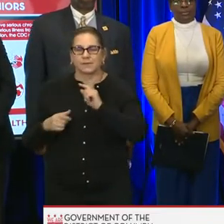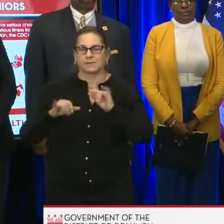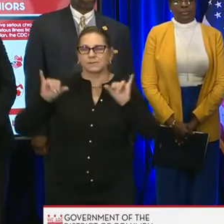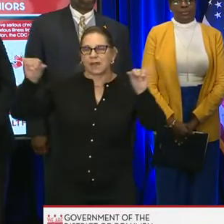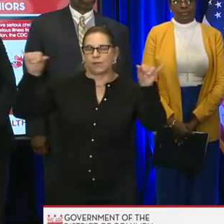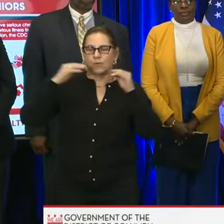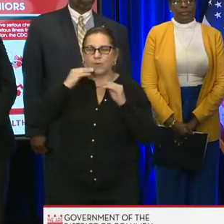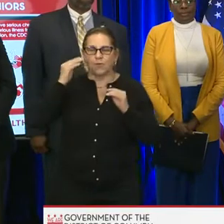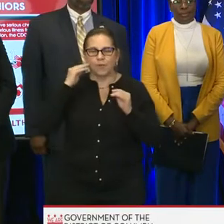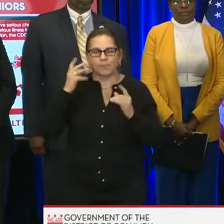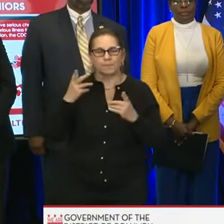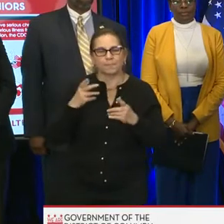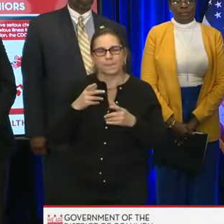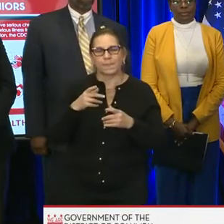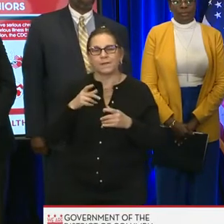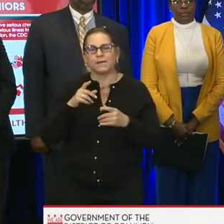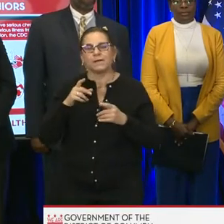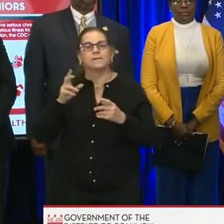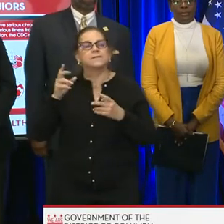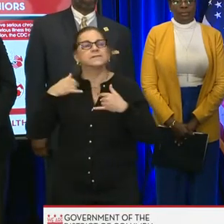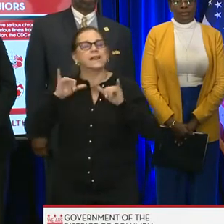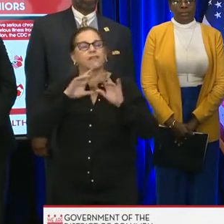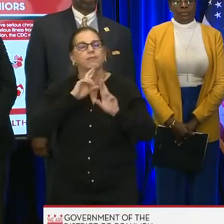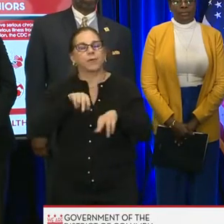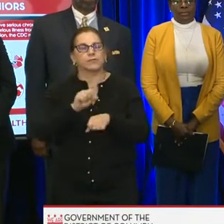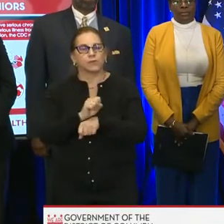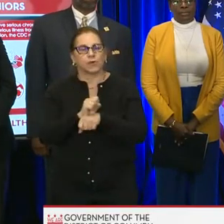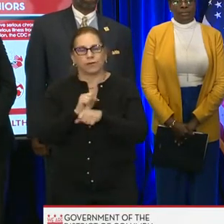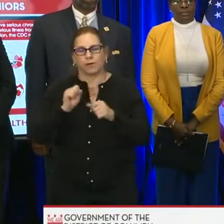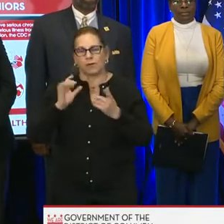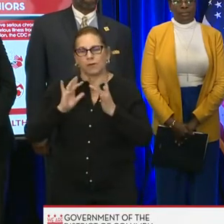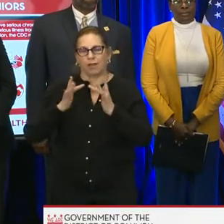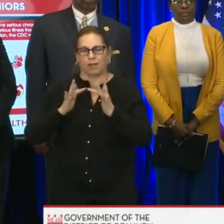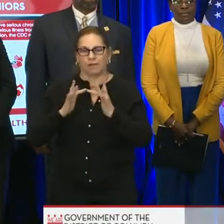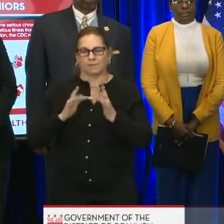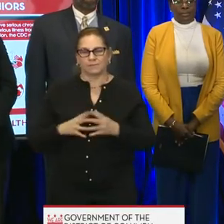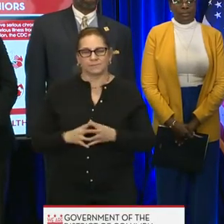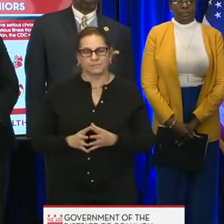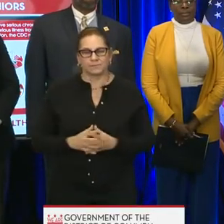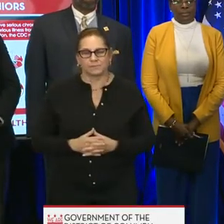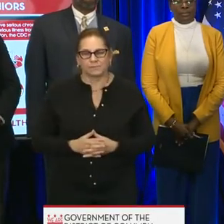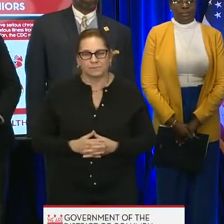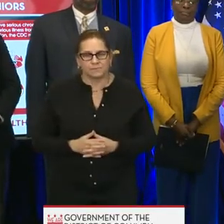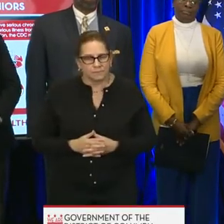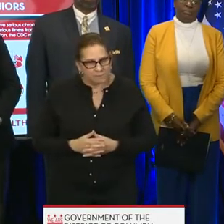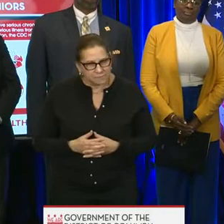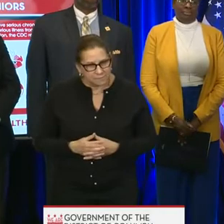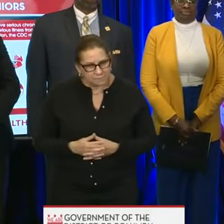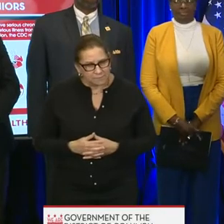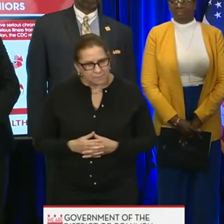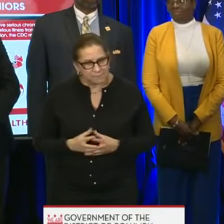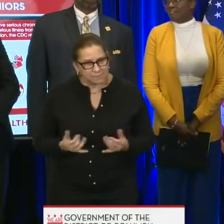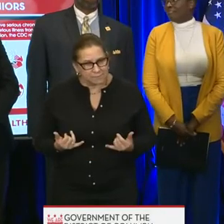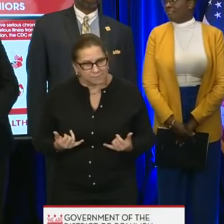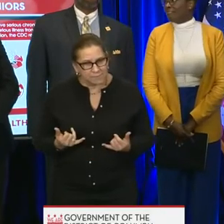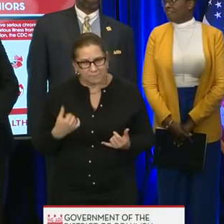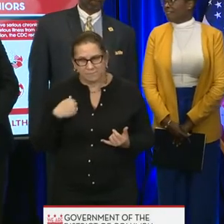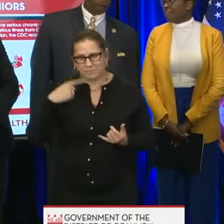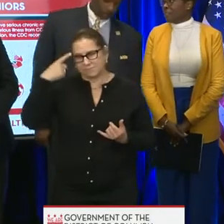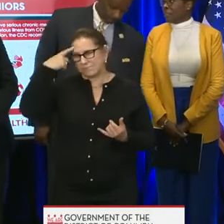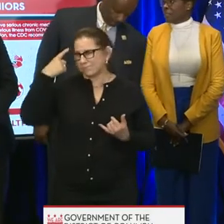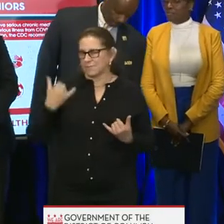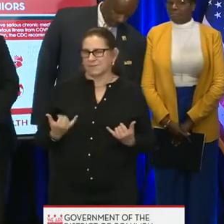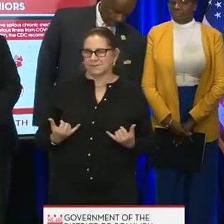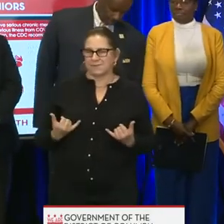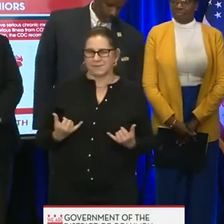to report to work. Bowser. I don't have it off the top of my head, but we can provide you with